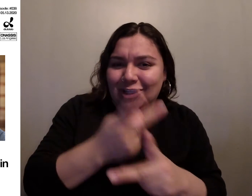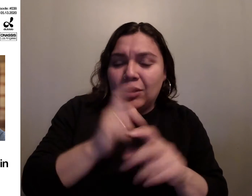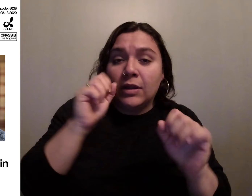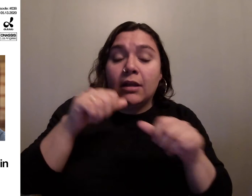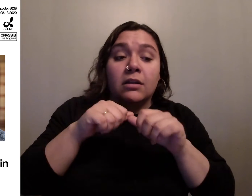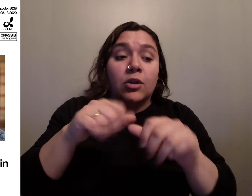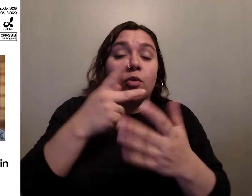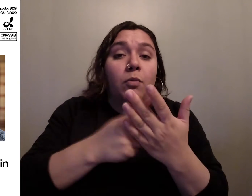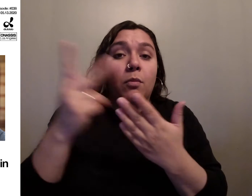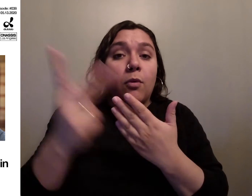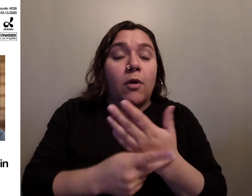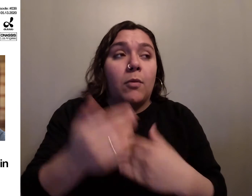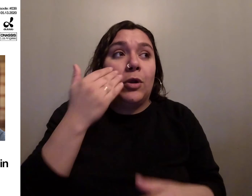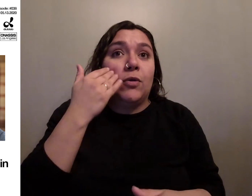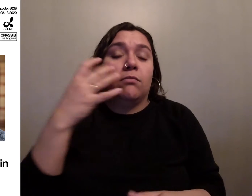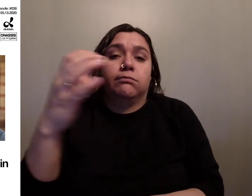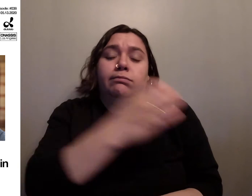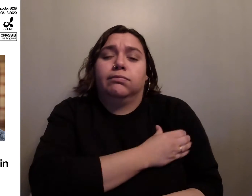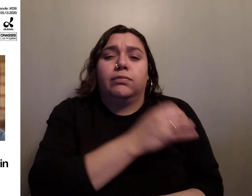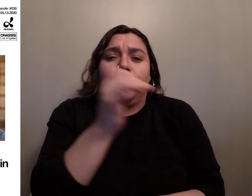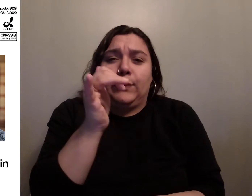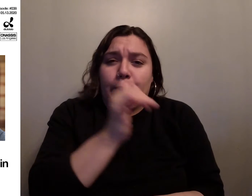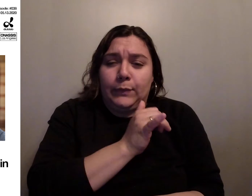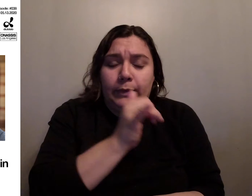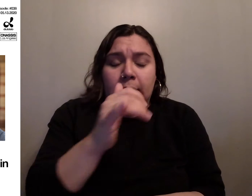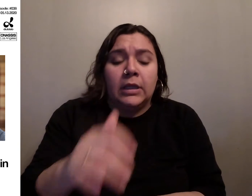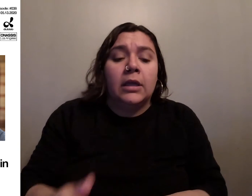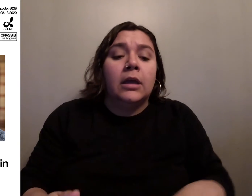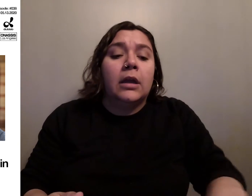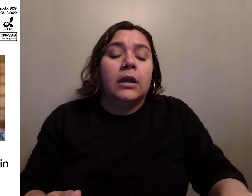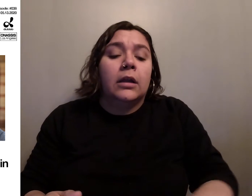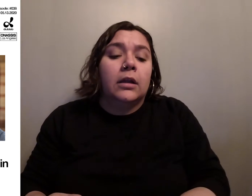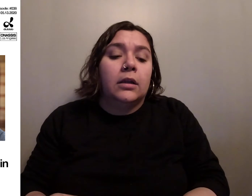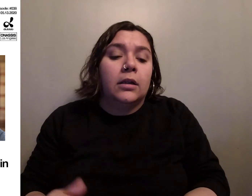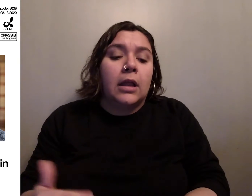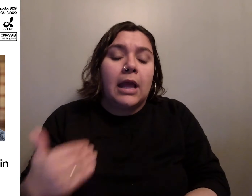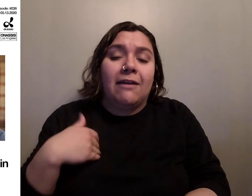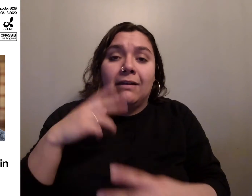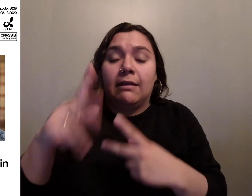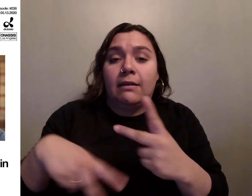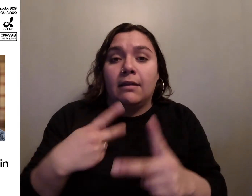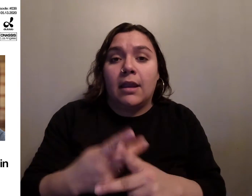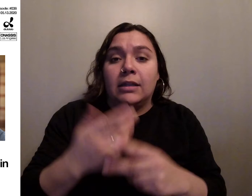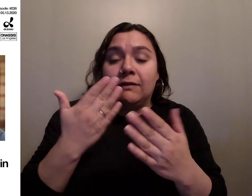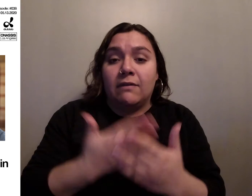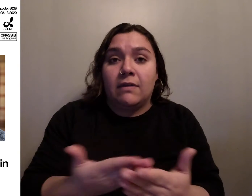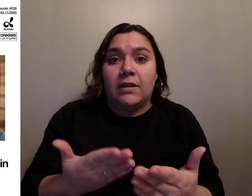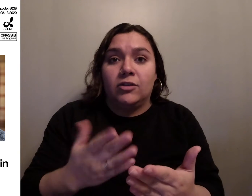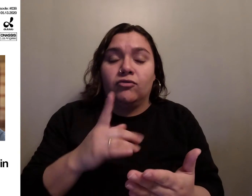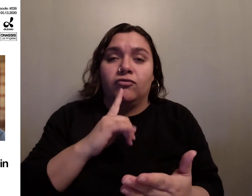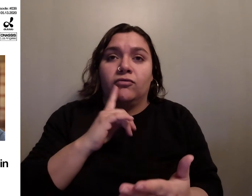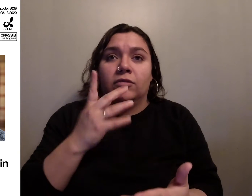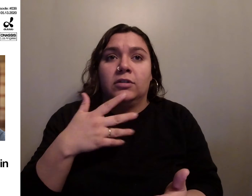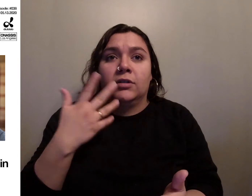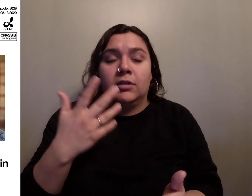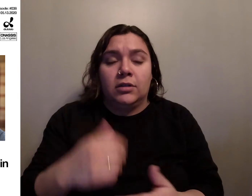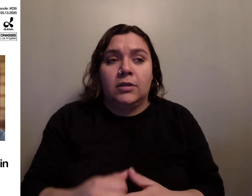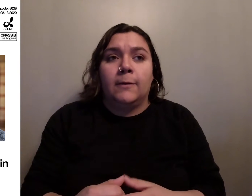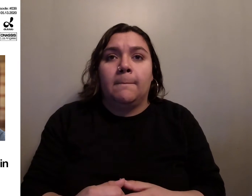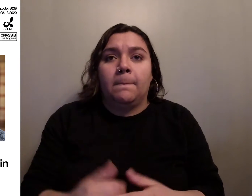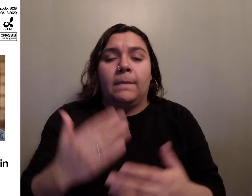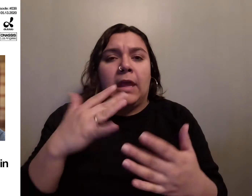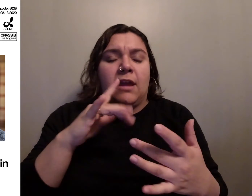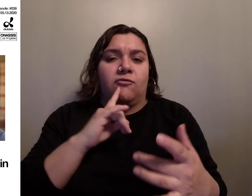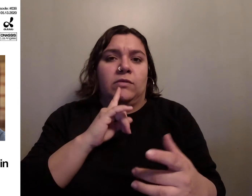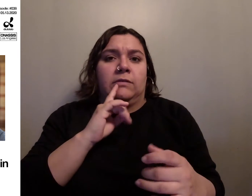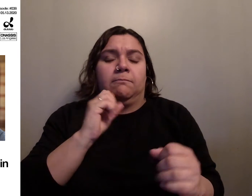obviously proceed with that program. It was immensely powerful, especially given the kinds of,